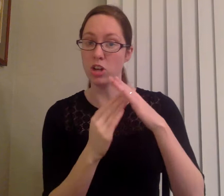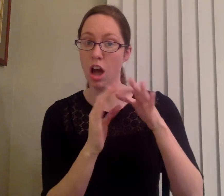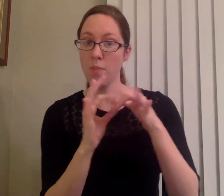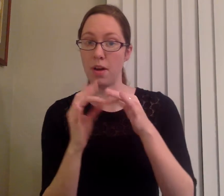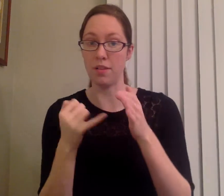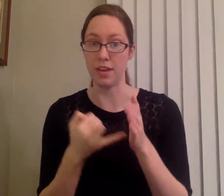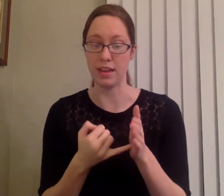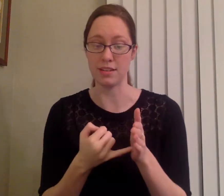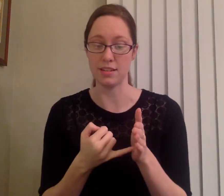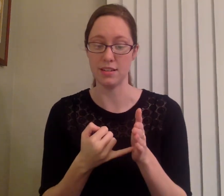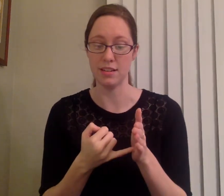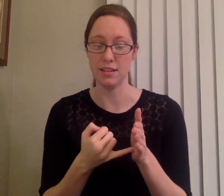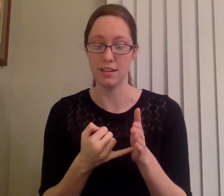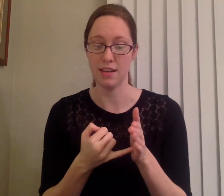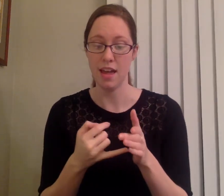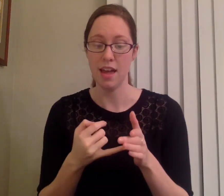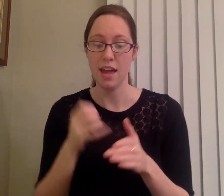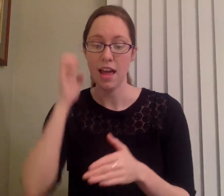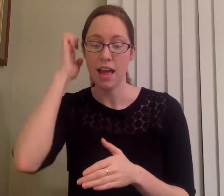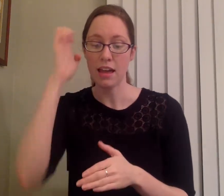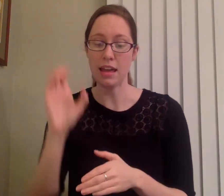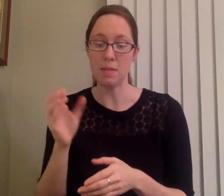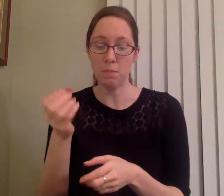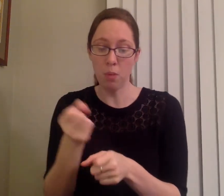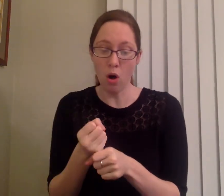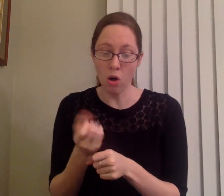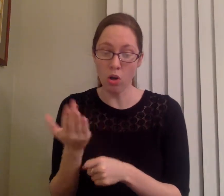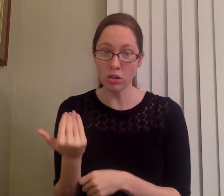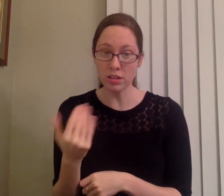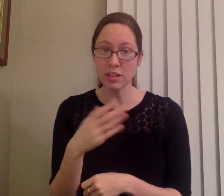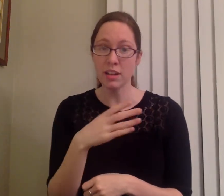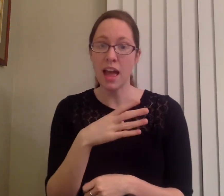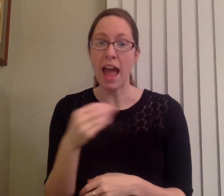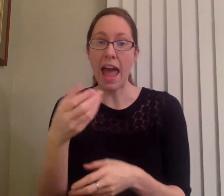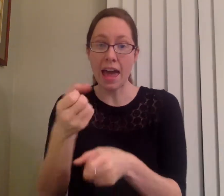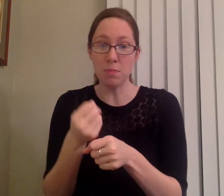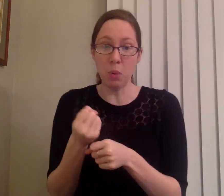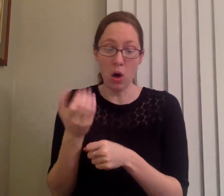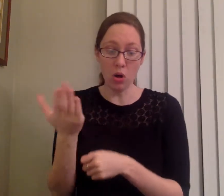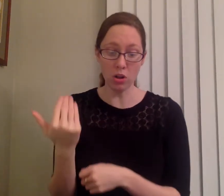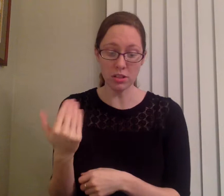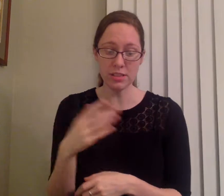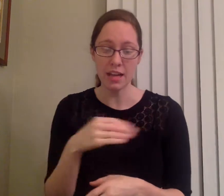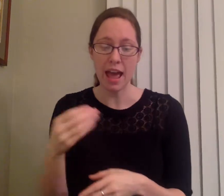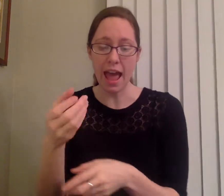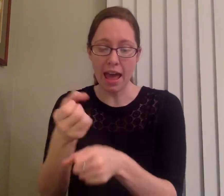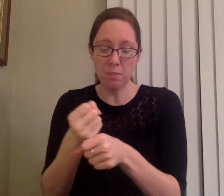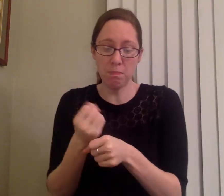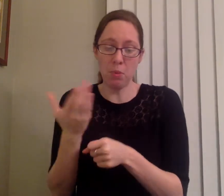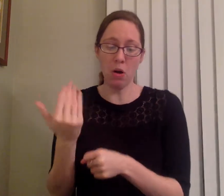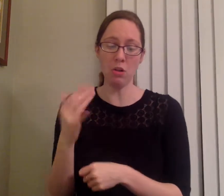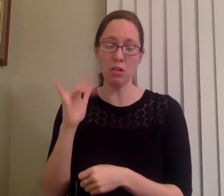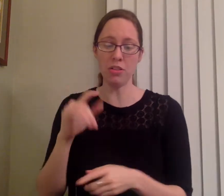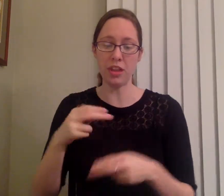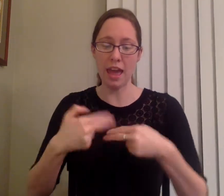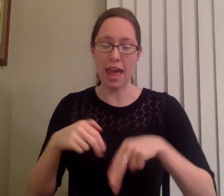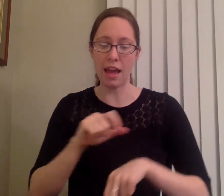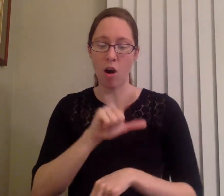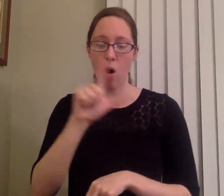top of it. He pulled and pulled and pulled the egg